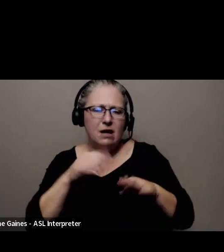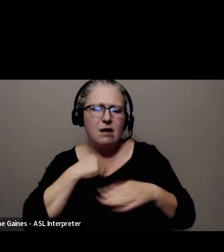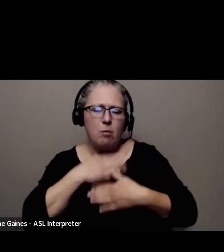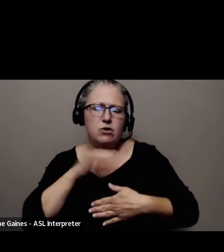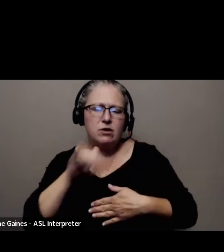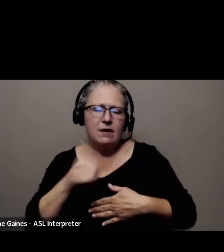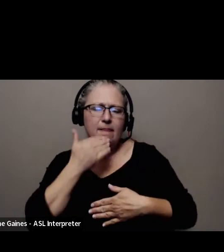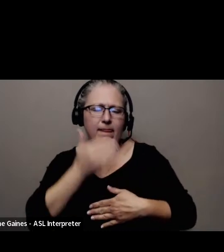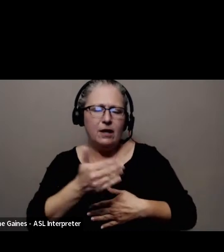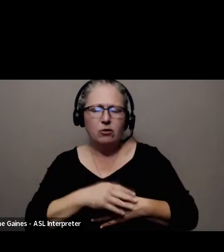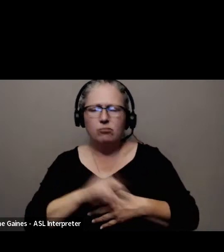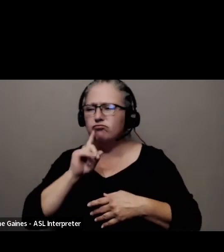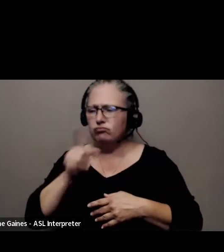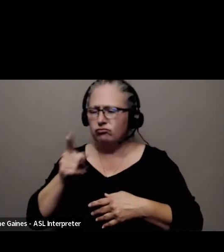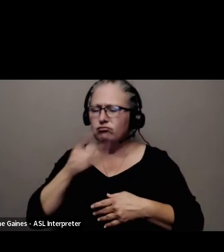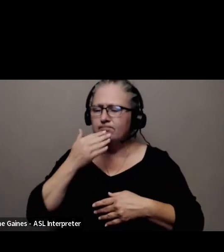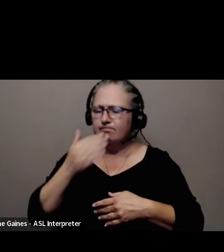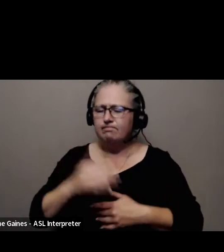Thank you. Sure, thank you.